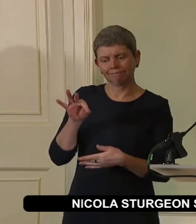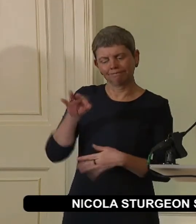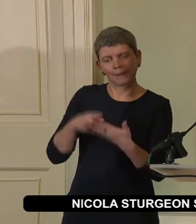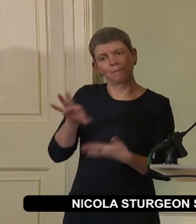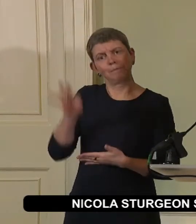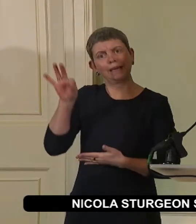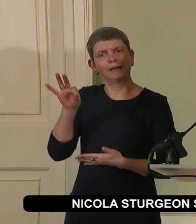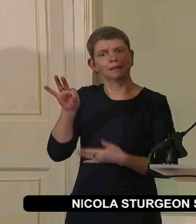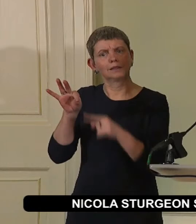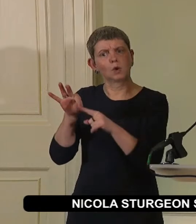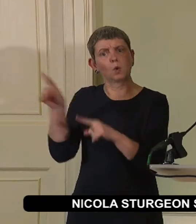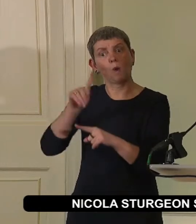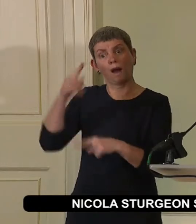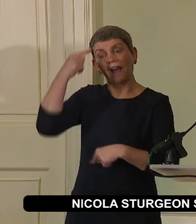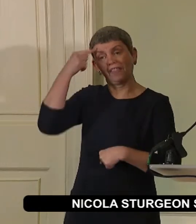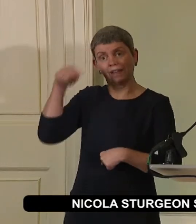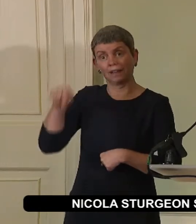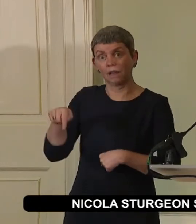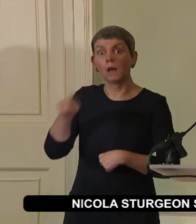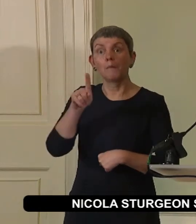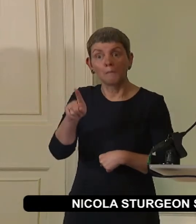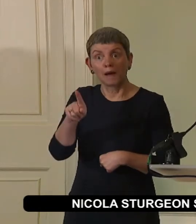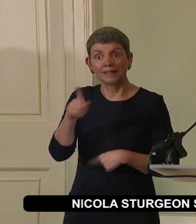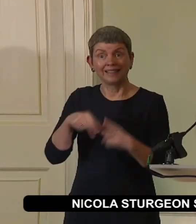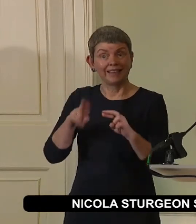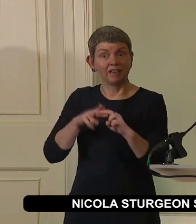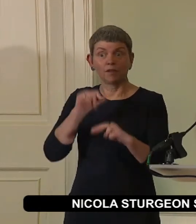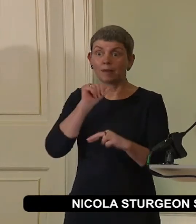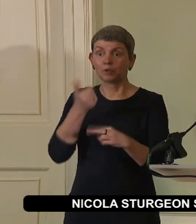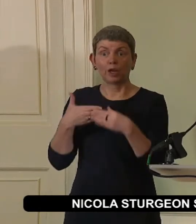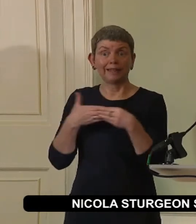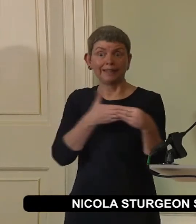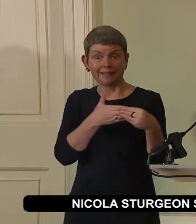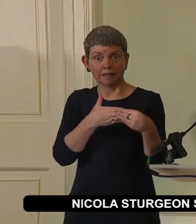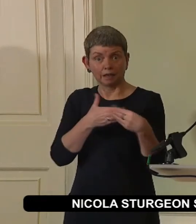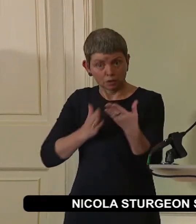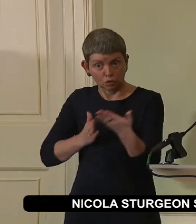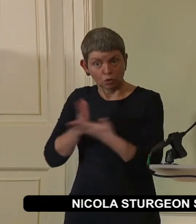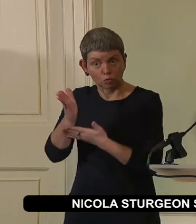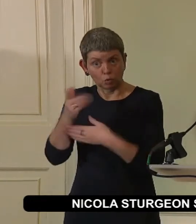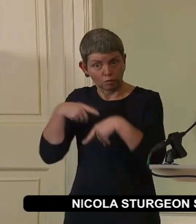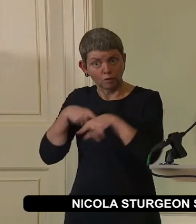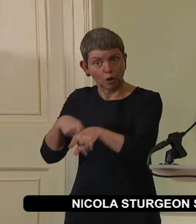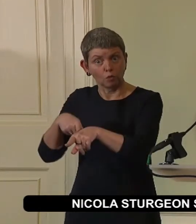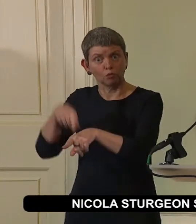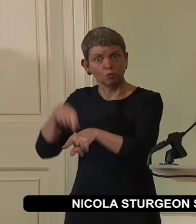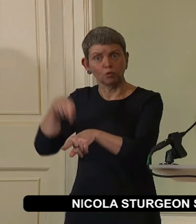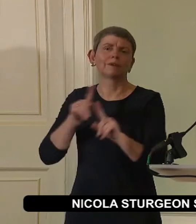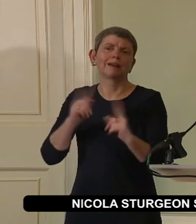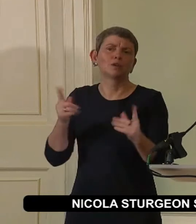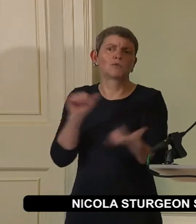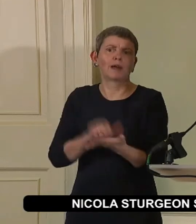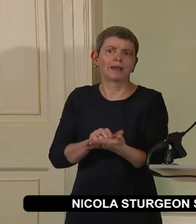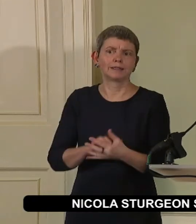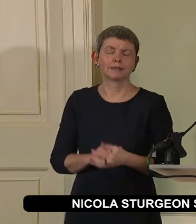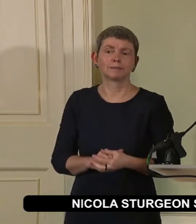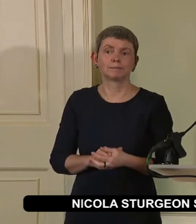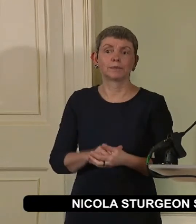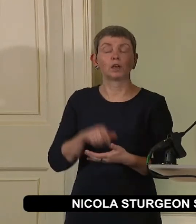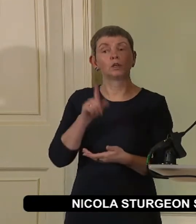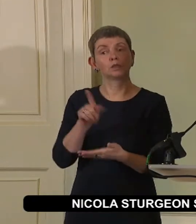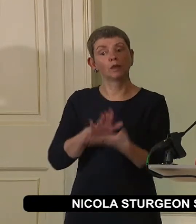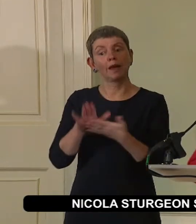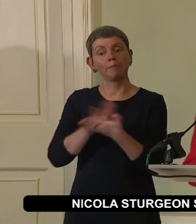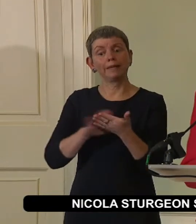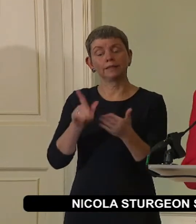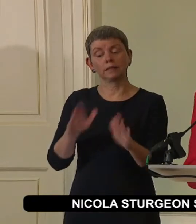being convinced that I would be there as a leader to see it through. By making my decision clear now, I free the SNP to choose